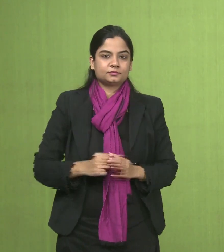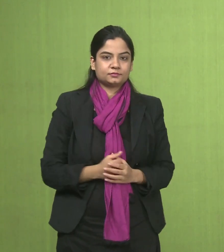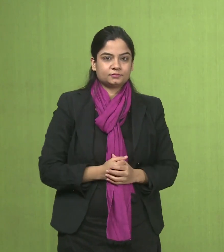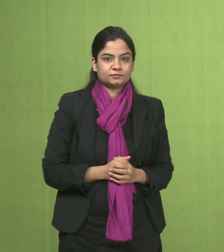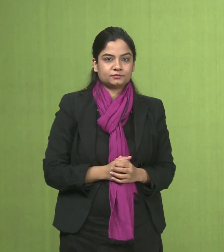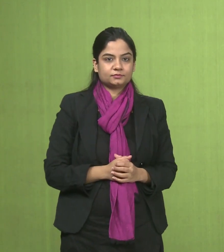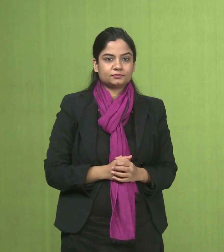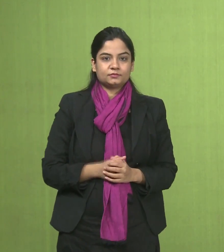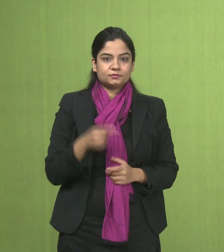think when you are buying.